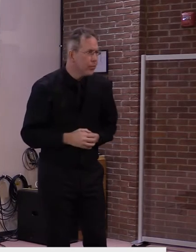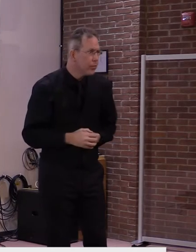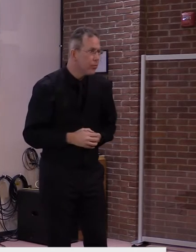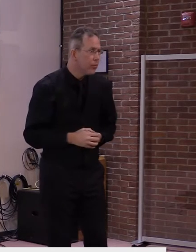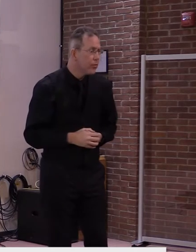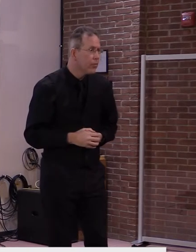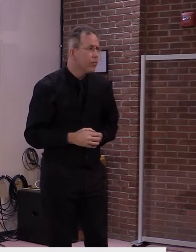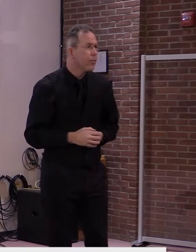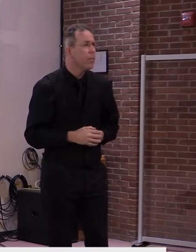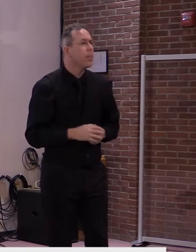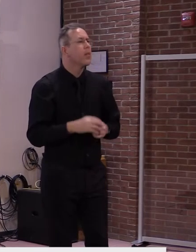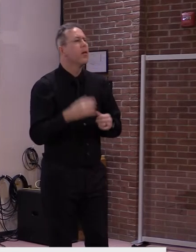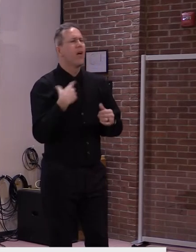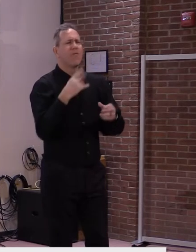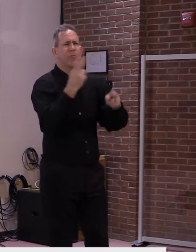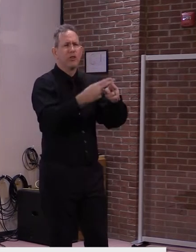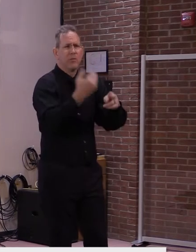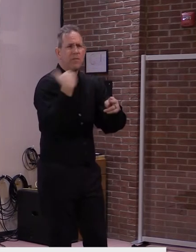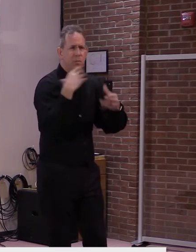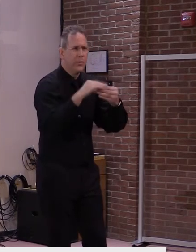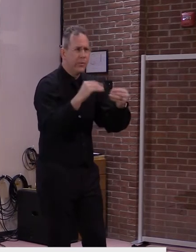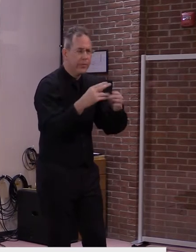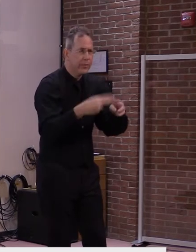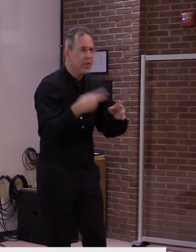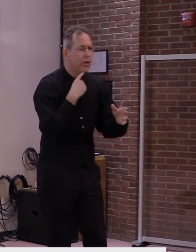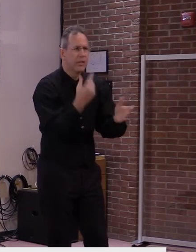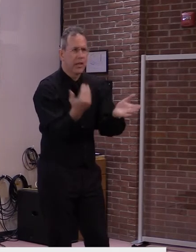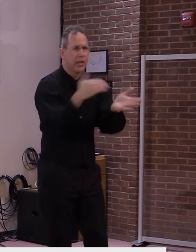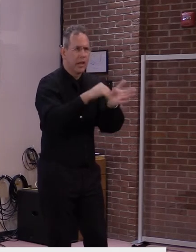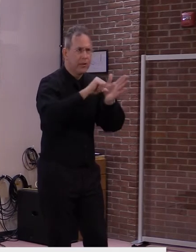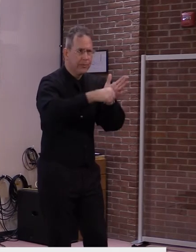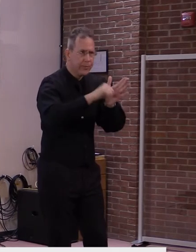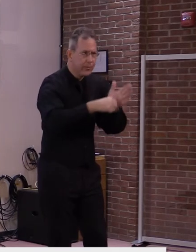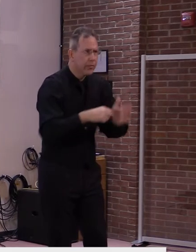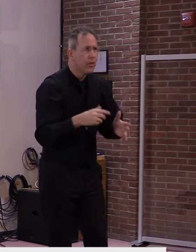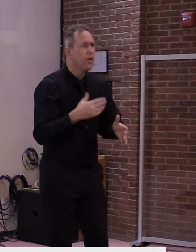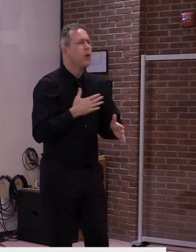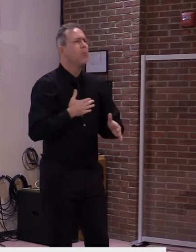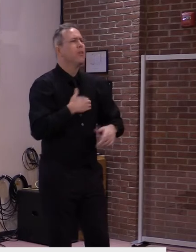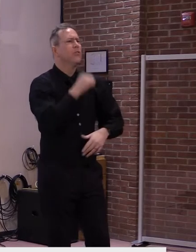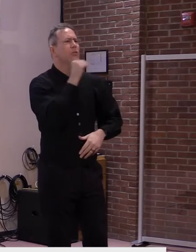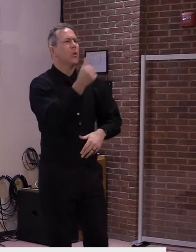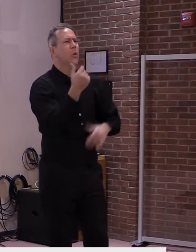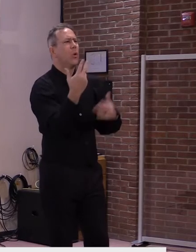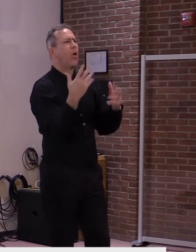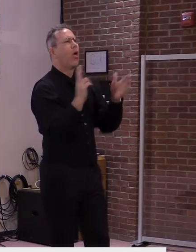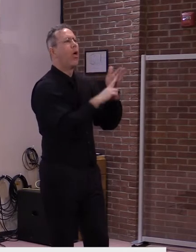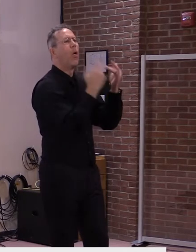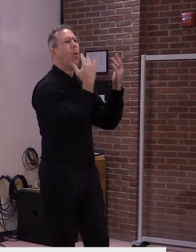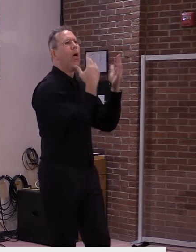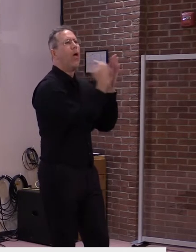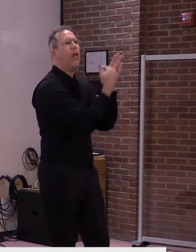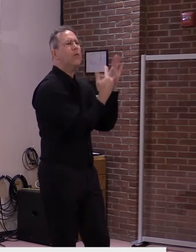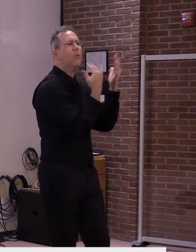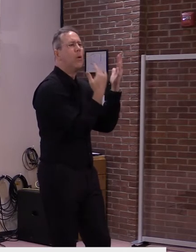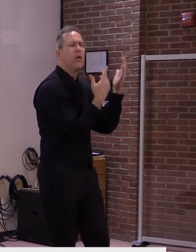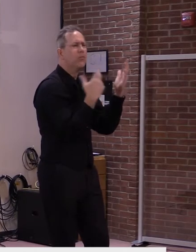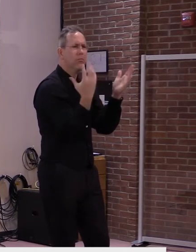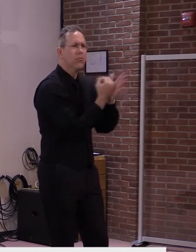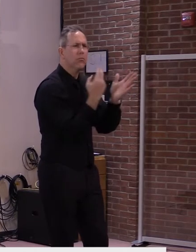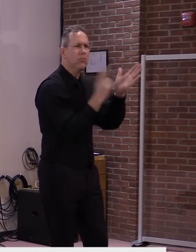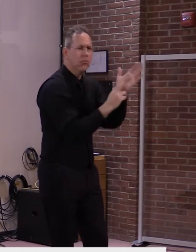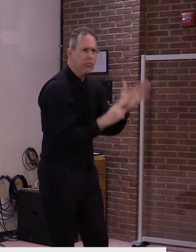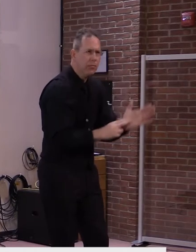again, we have no waiting list for extra doses. However, we are striving to prevent